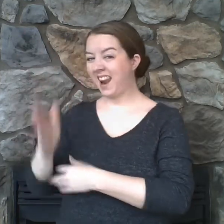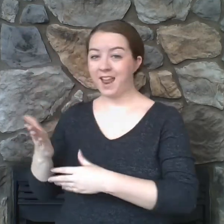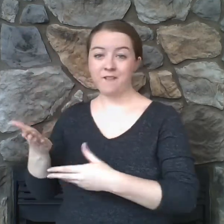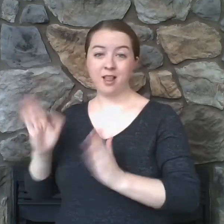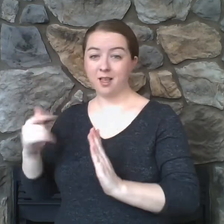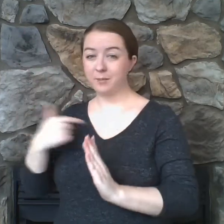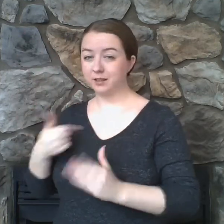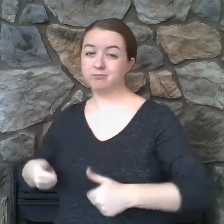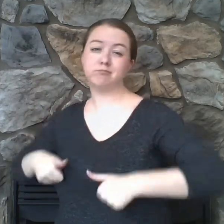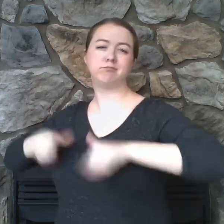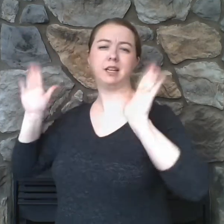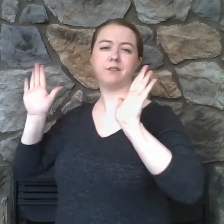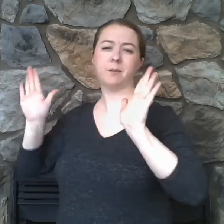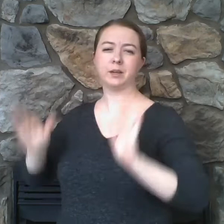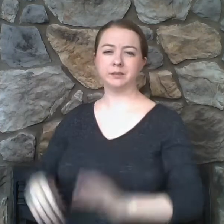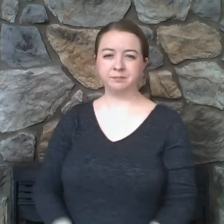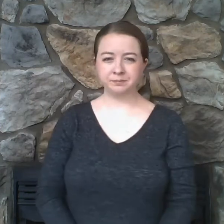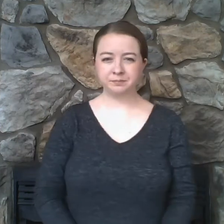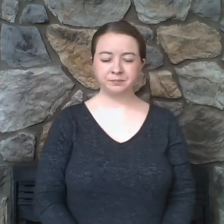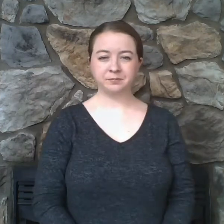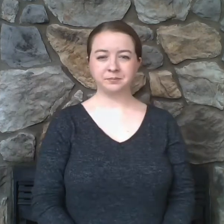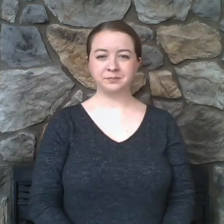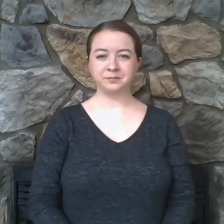me give up.